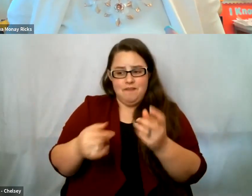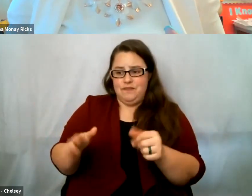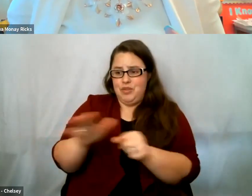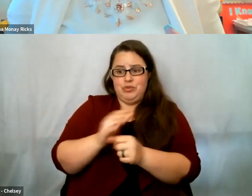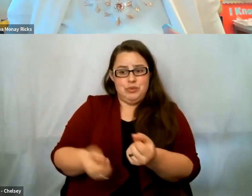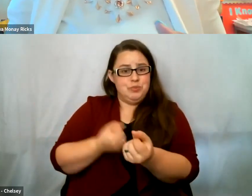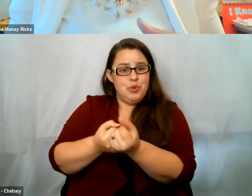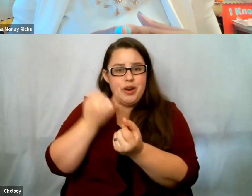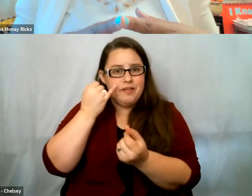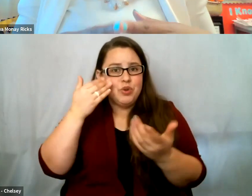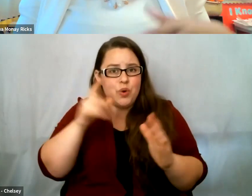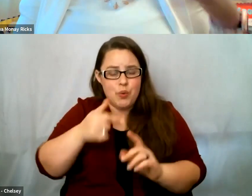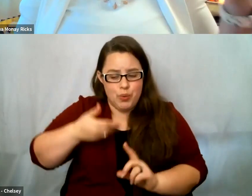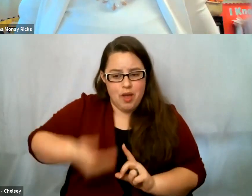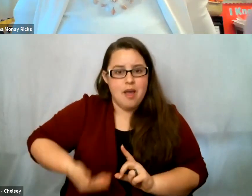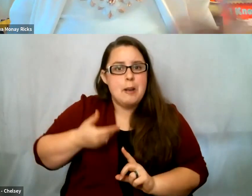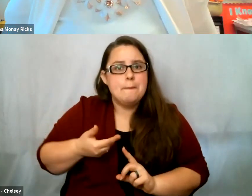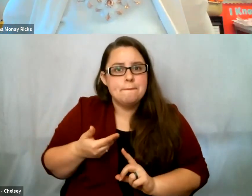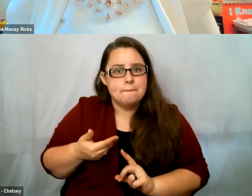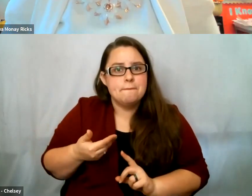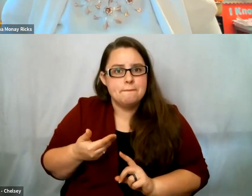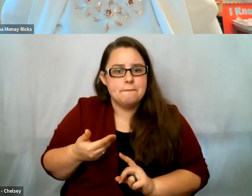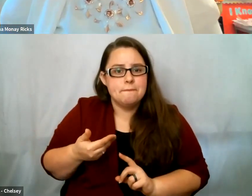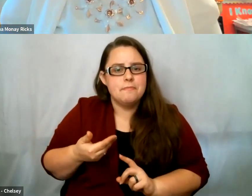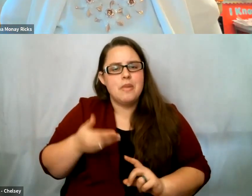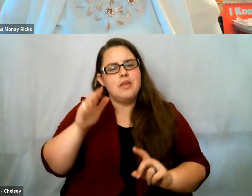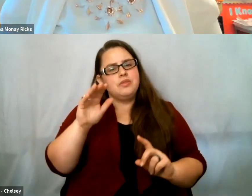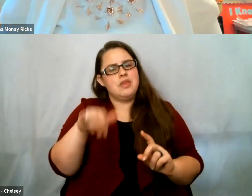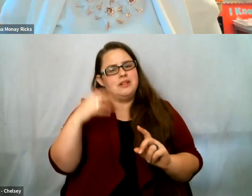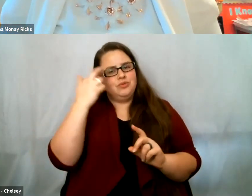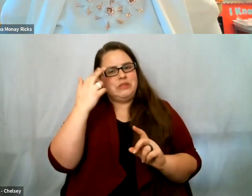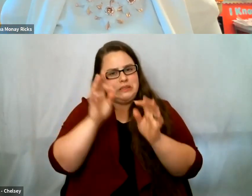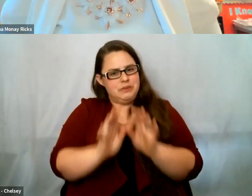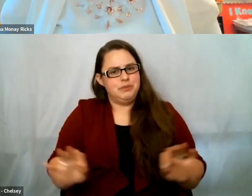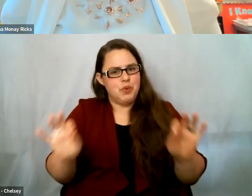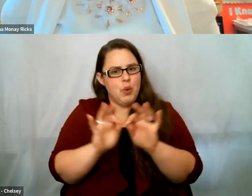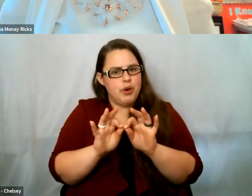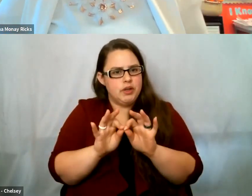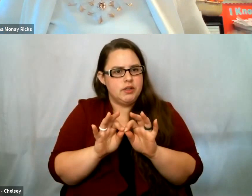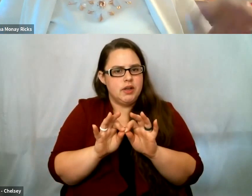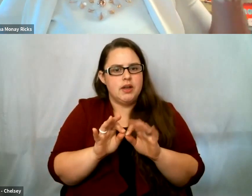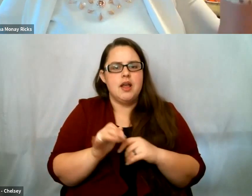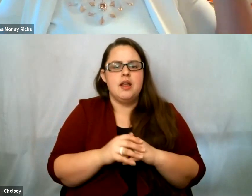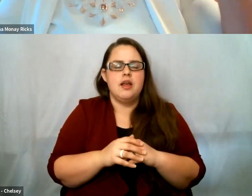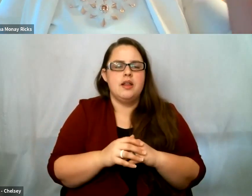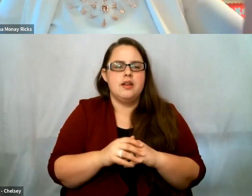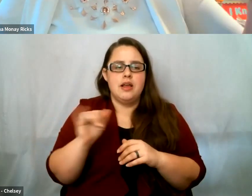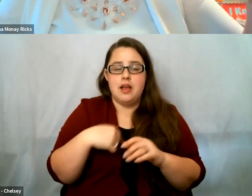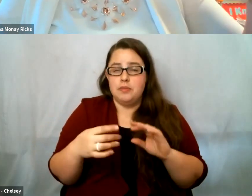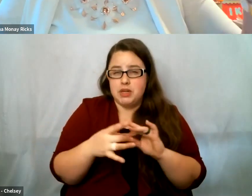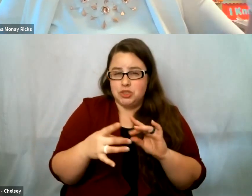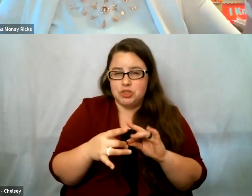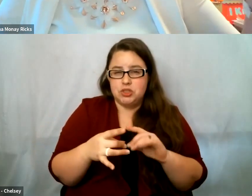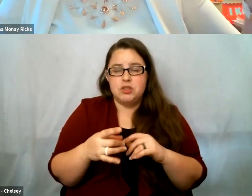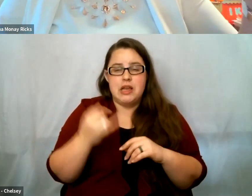me. So this is why it's important. And like I said, if we want the